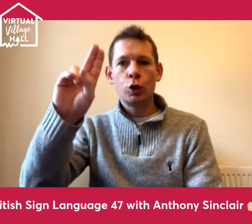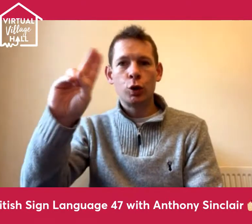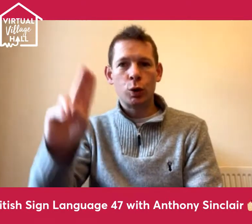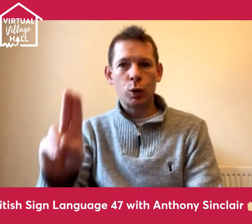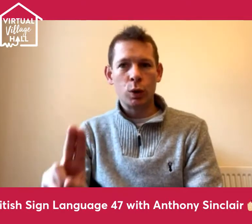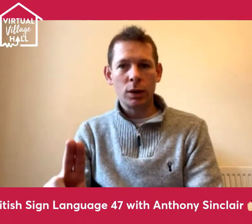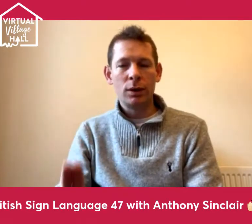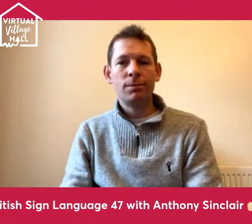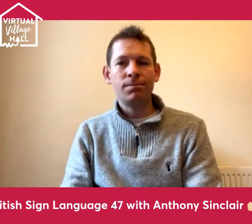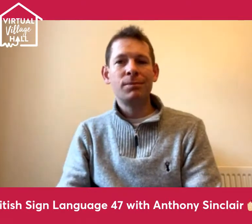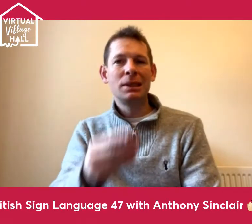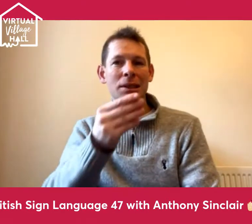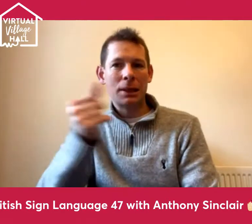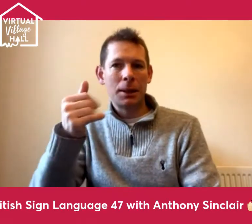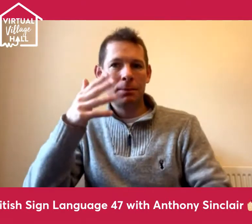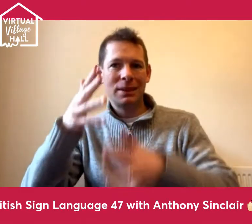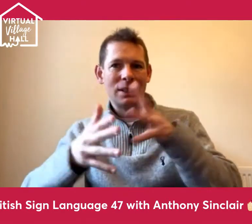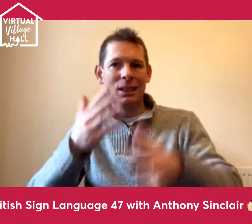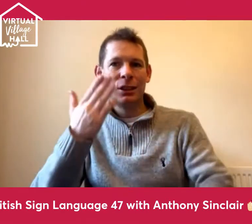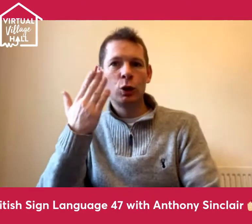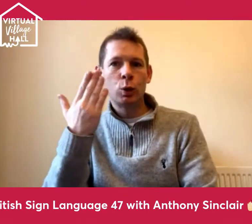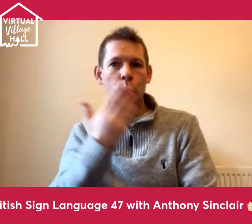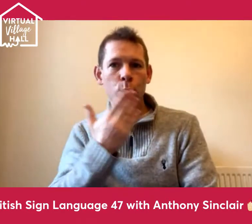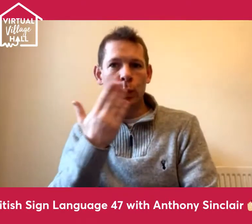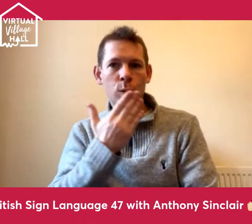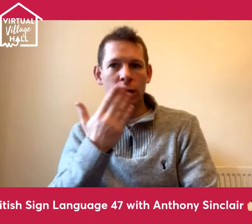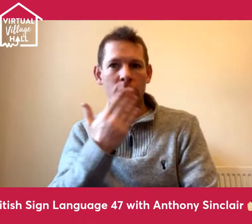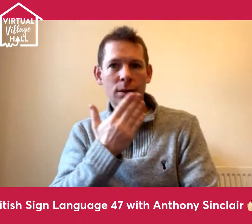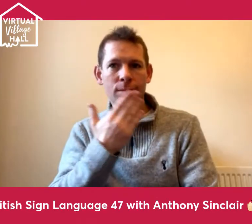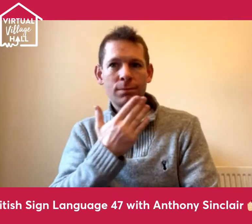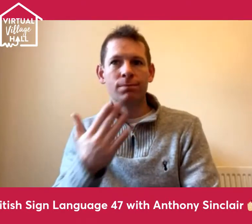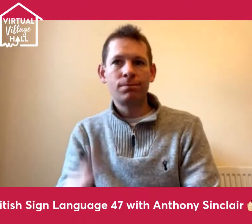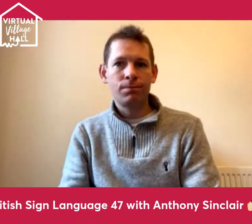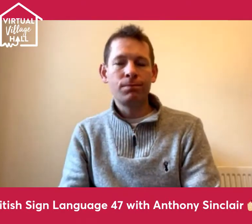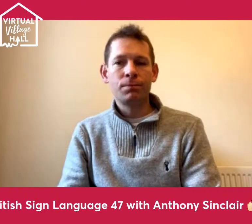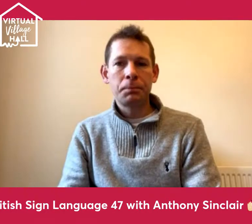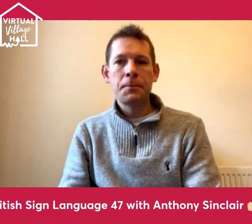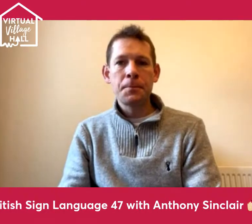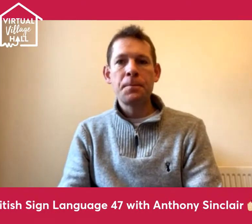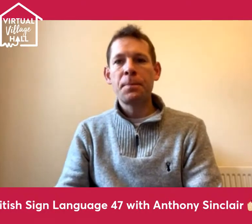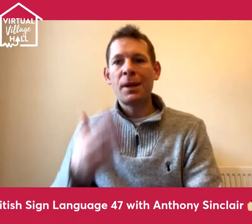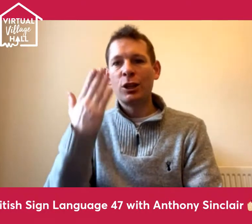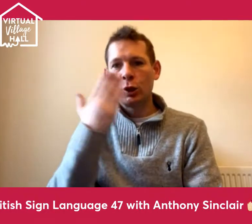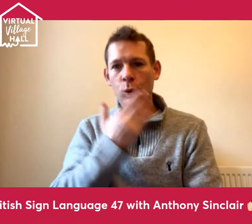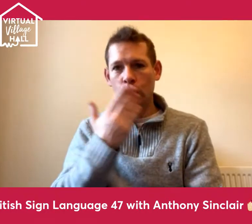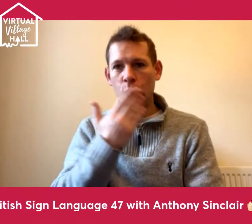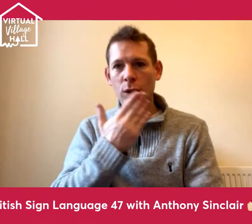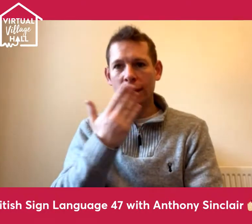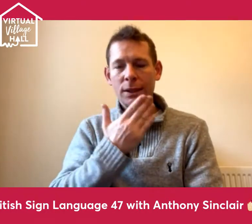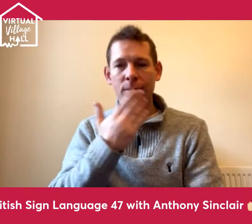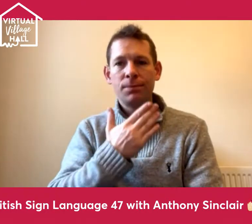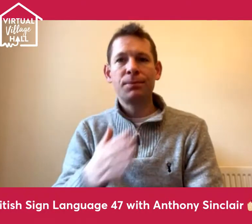that for school in your region. Some people sign it like that, and others use different